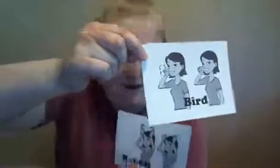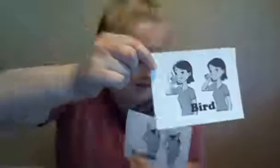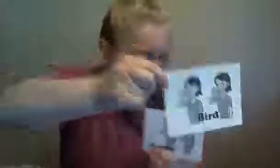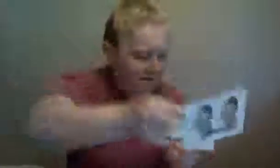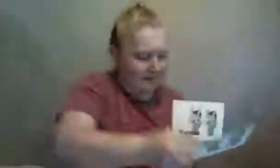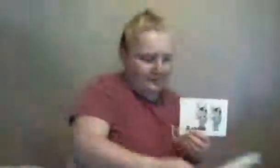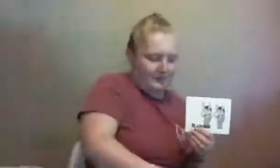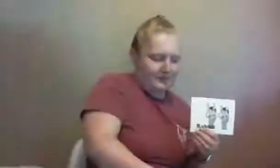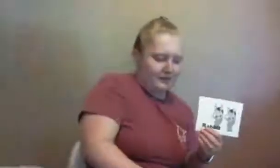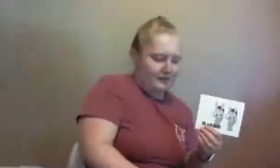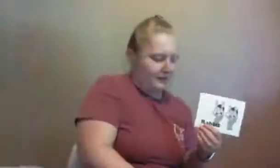bird.